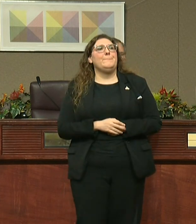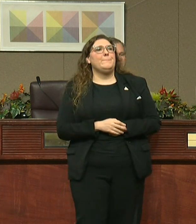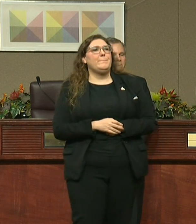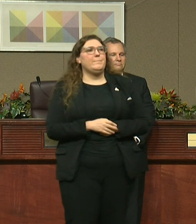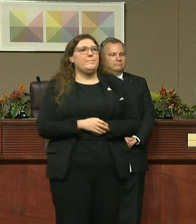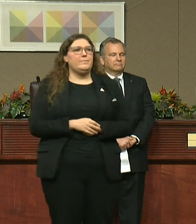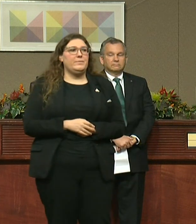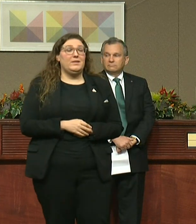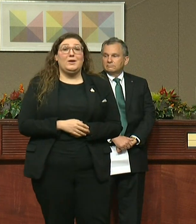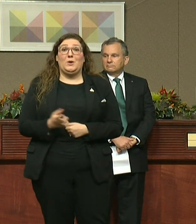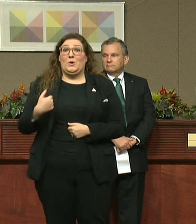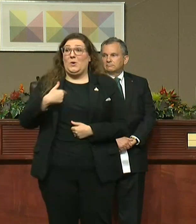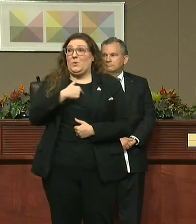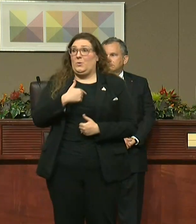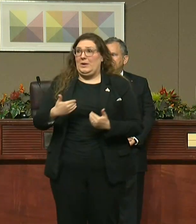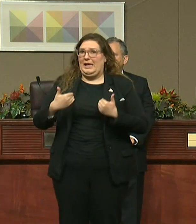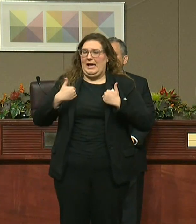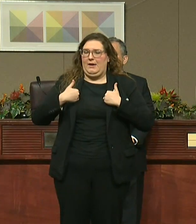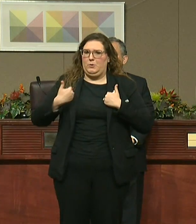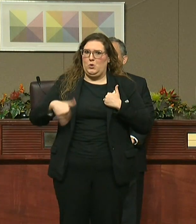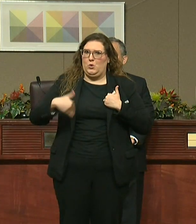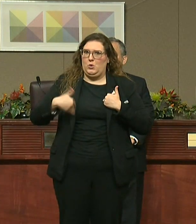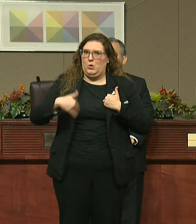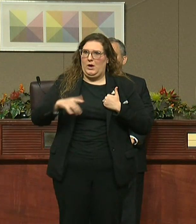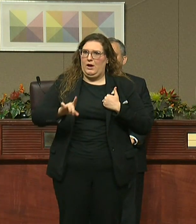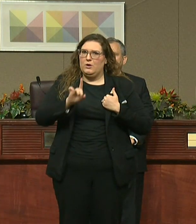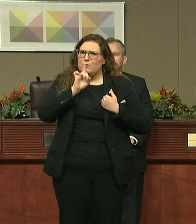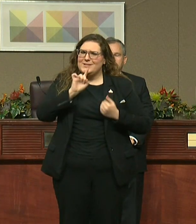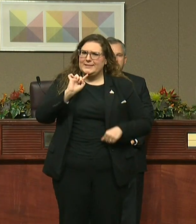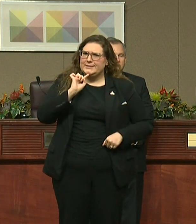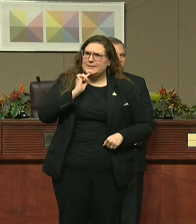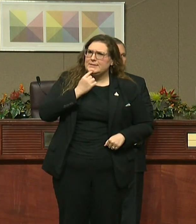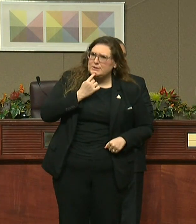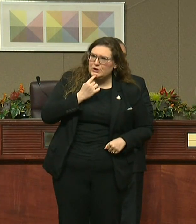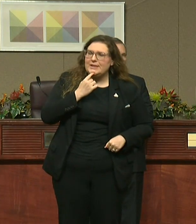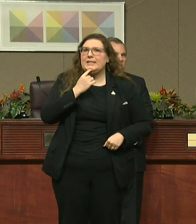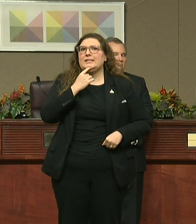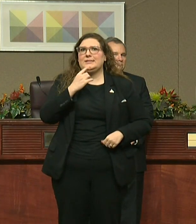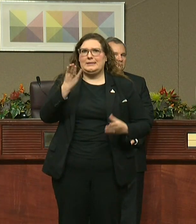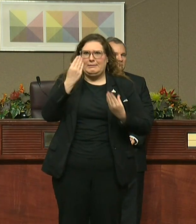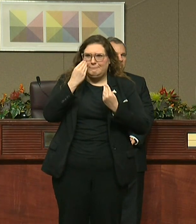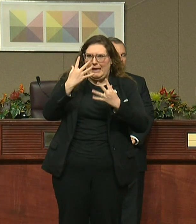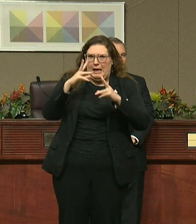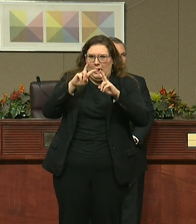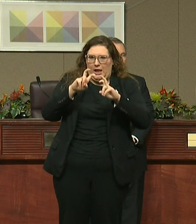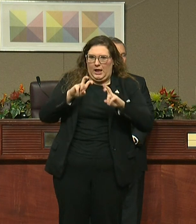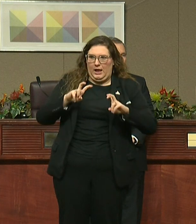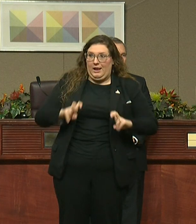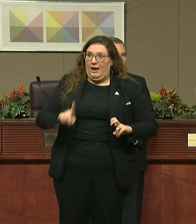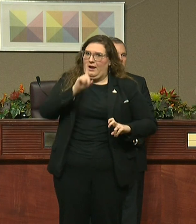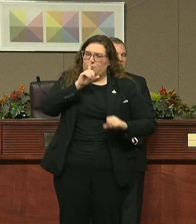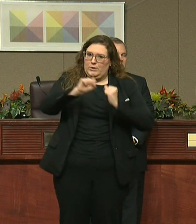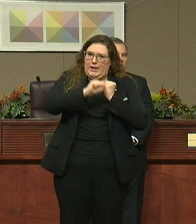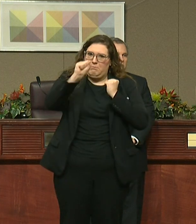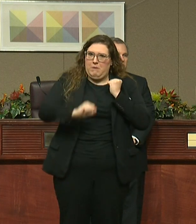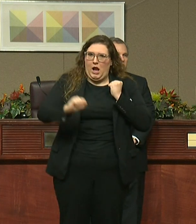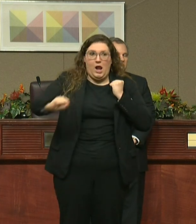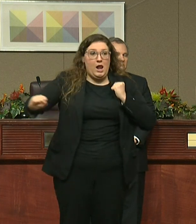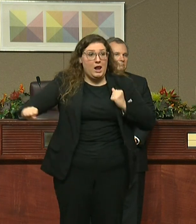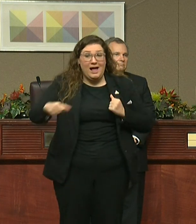exhaustive and extensive data analysis that is quite long, but the county continued to perform